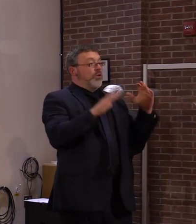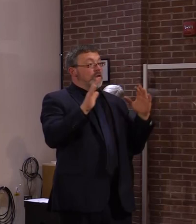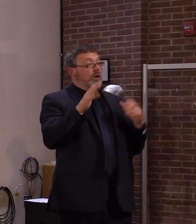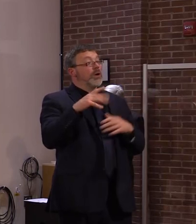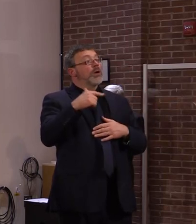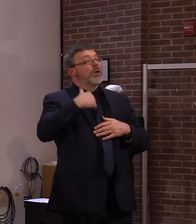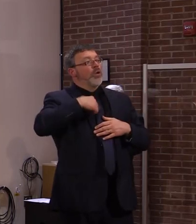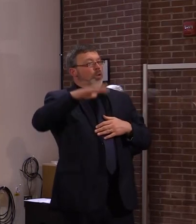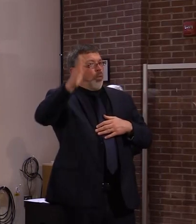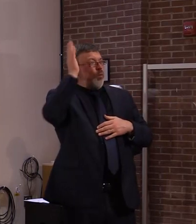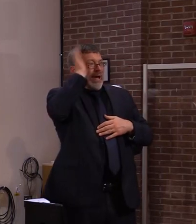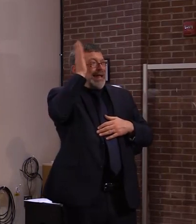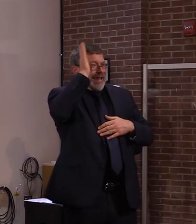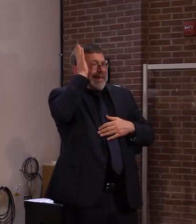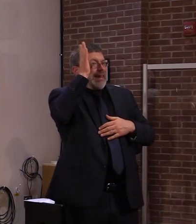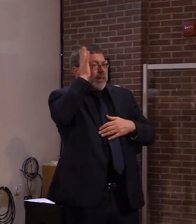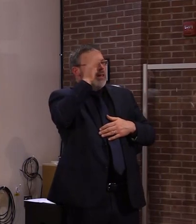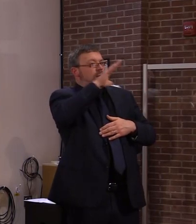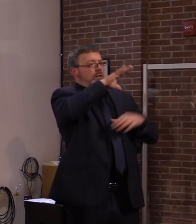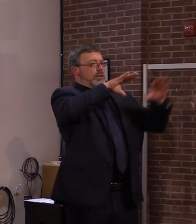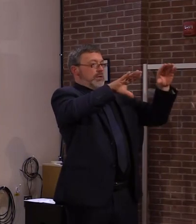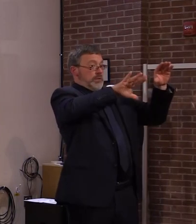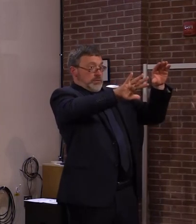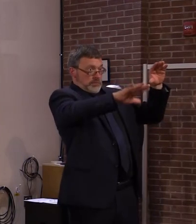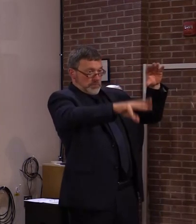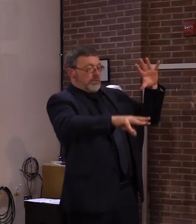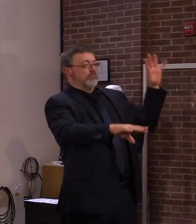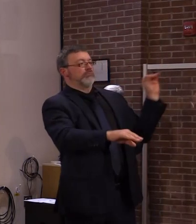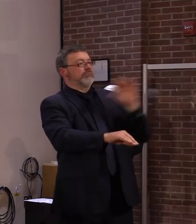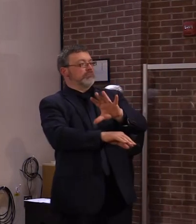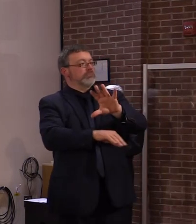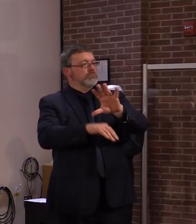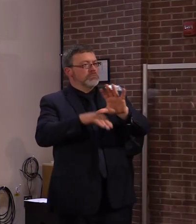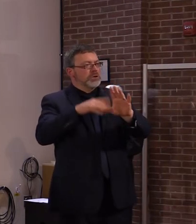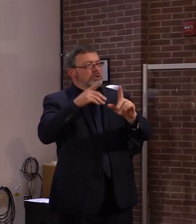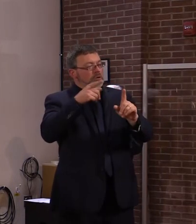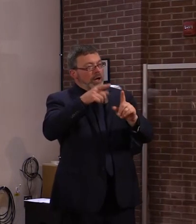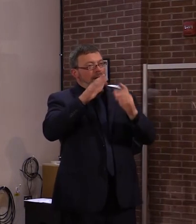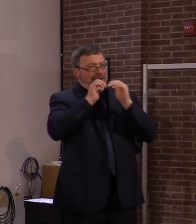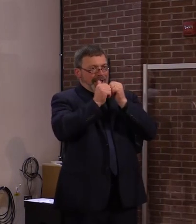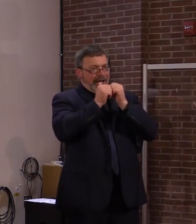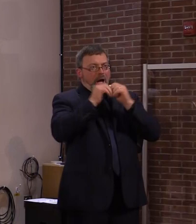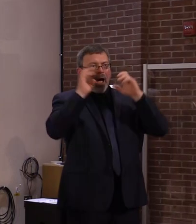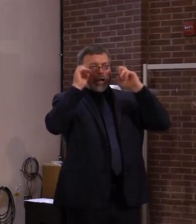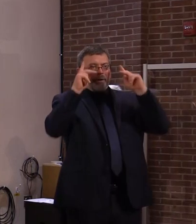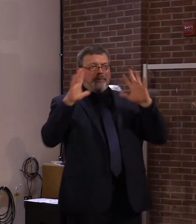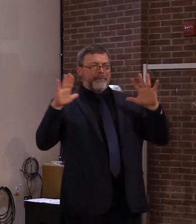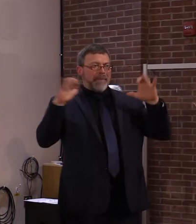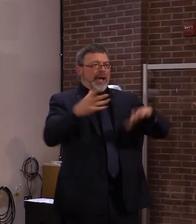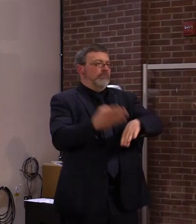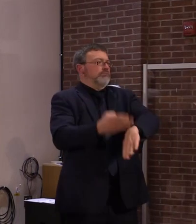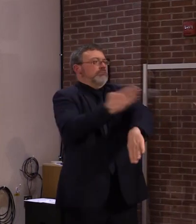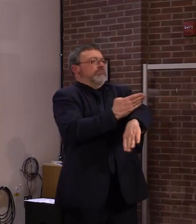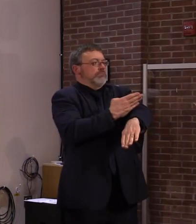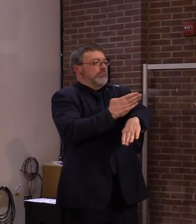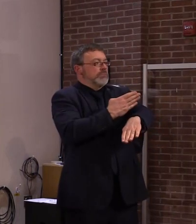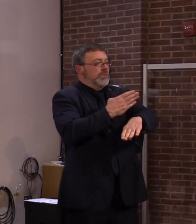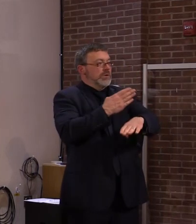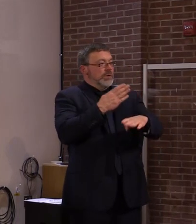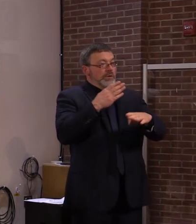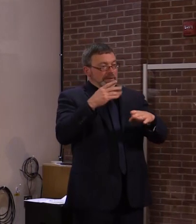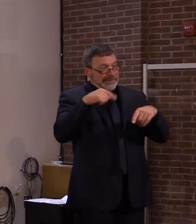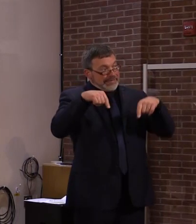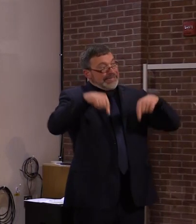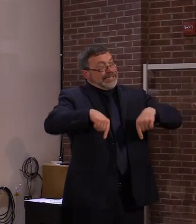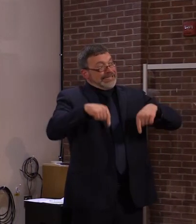system towards education recovery. We'd love to have started the school year that way, but unfortunately, again, Delta has sort of put that off.